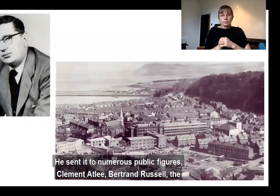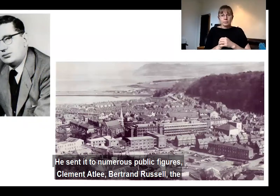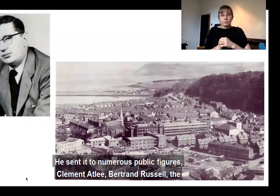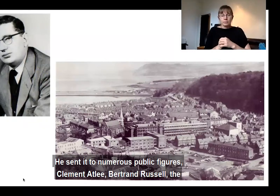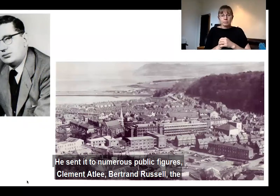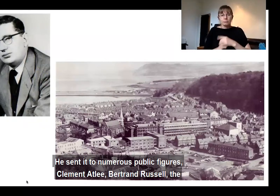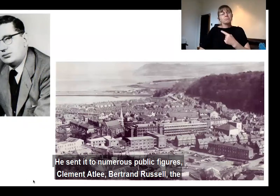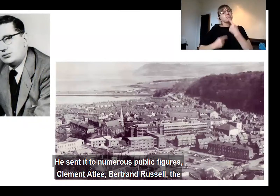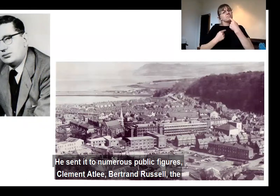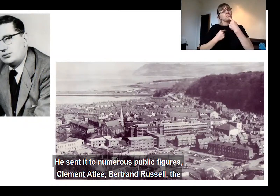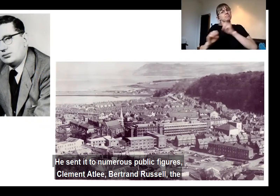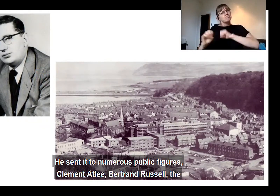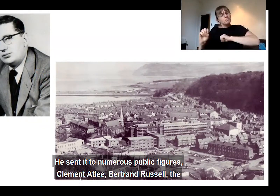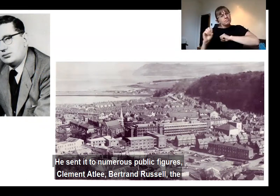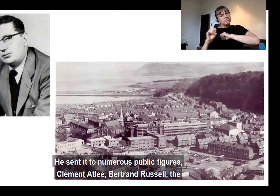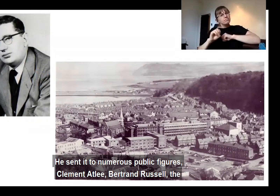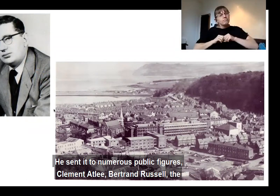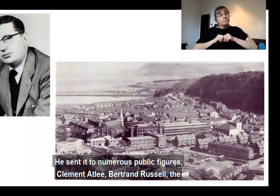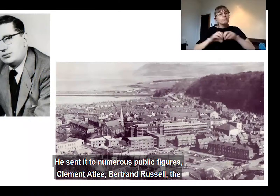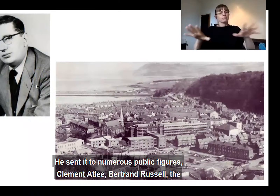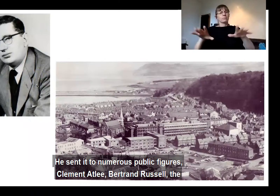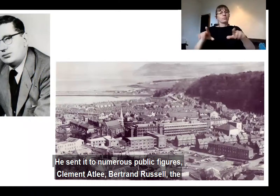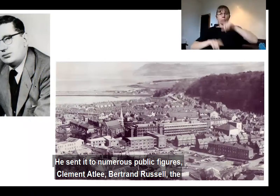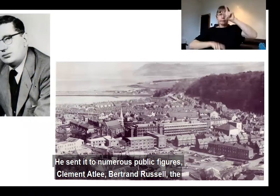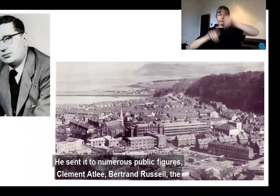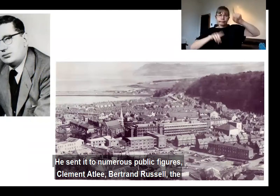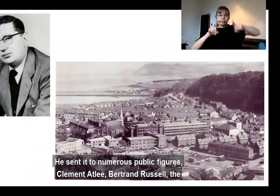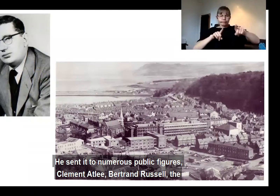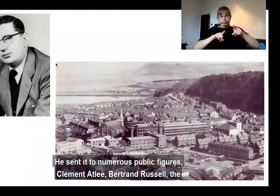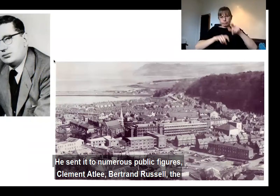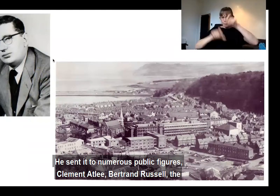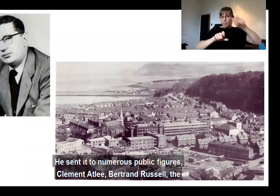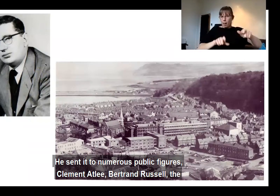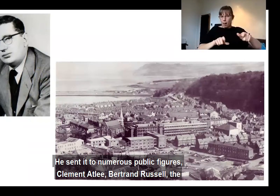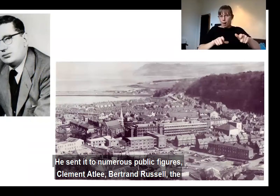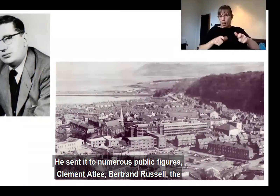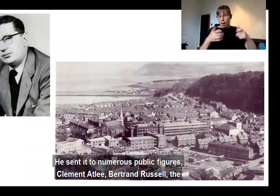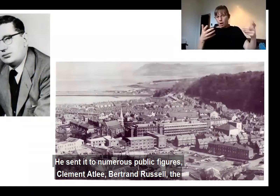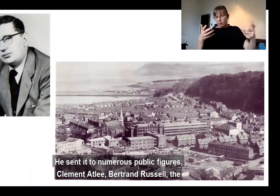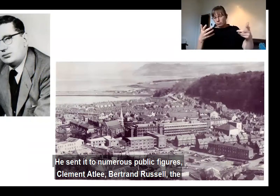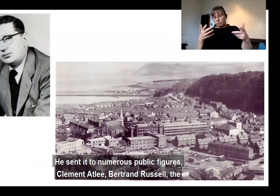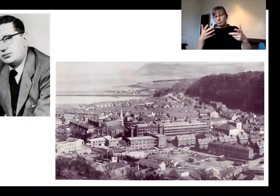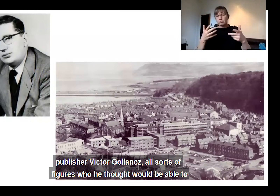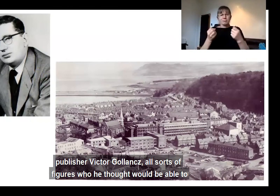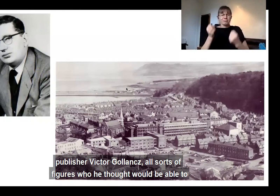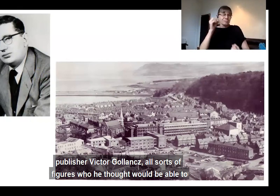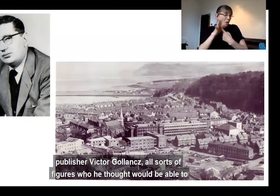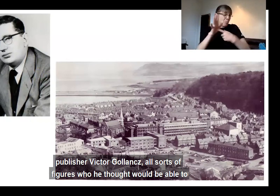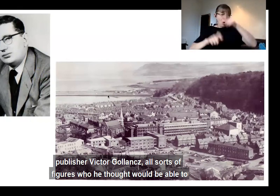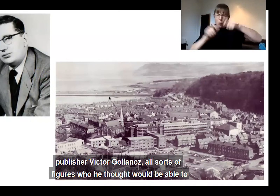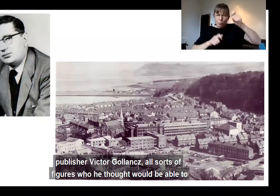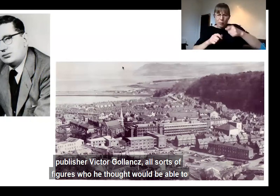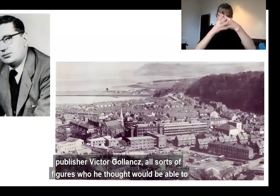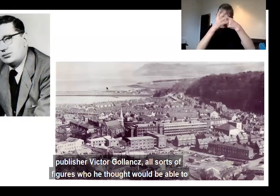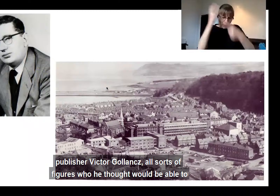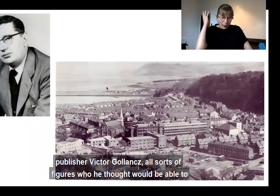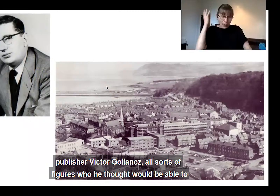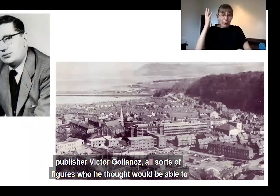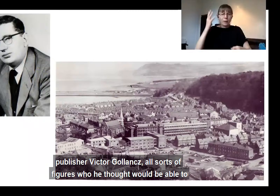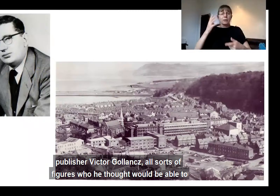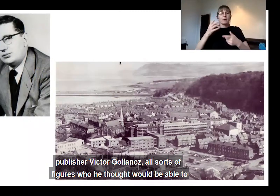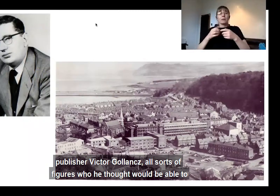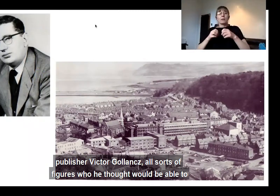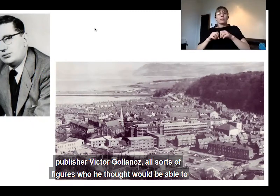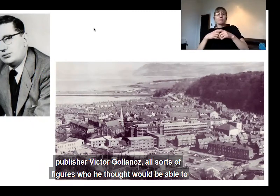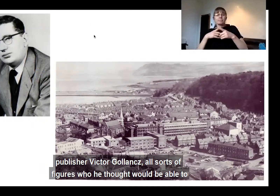He sent it to numerous public figures: Clement Attlee, Bertrand Russell, the publisher